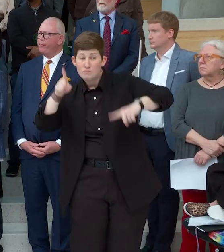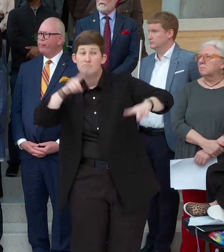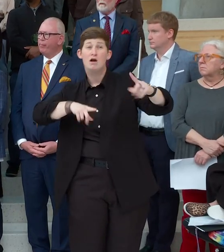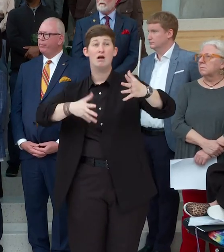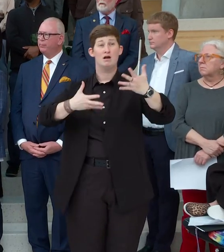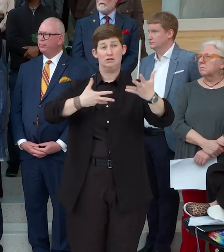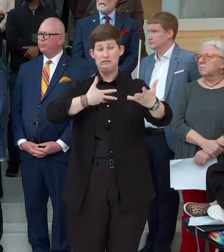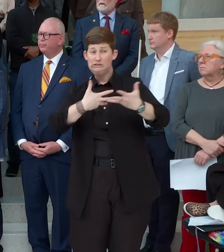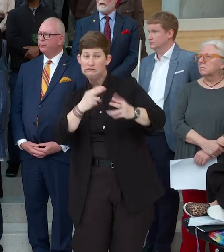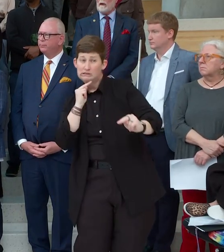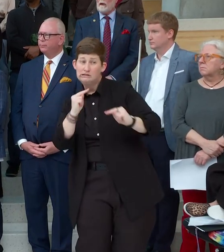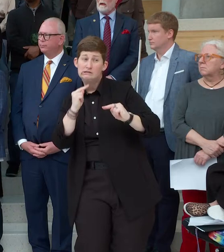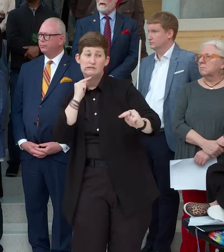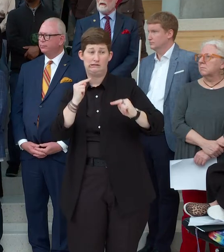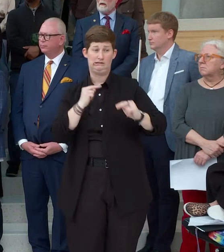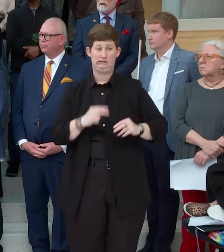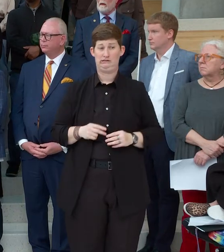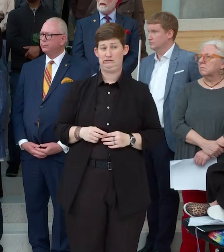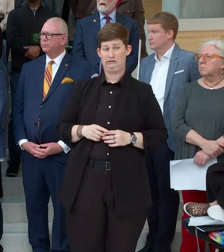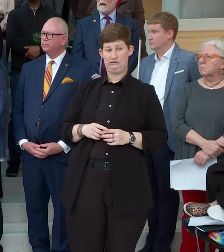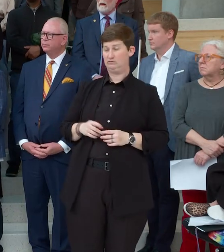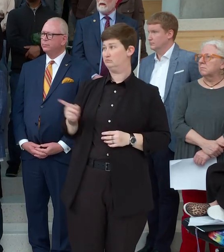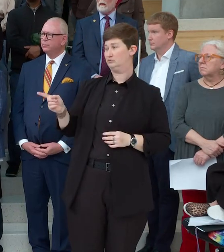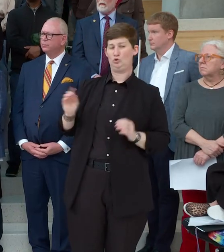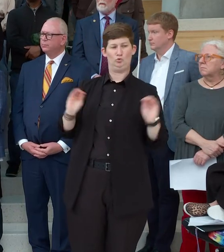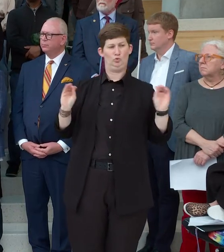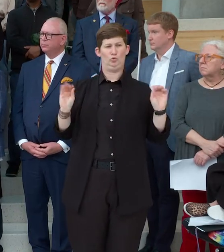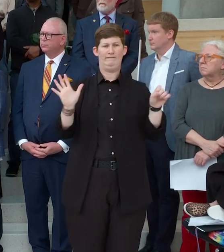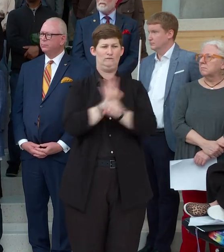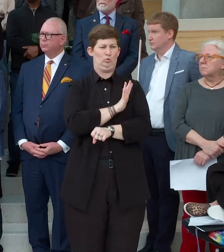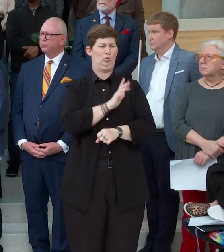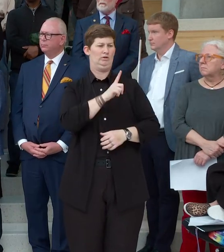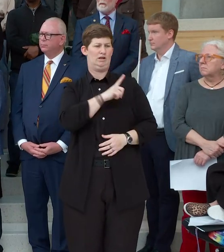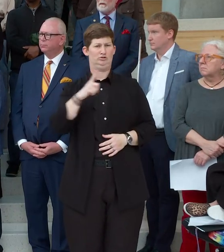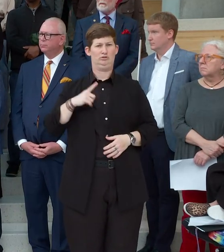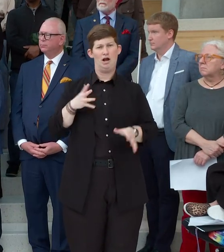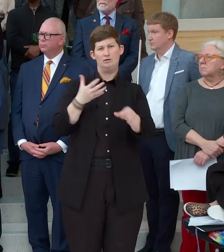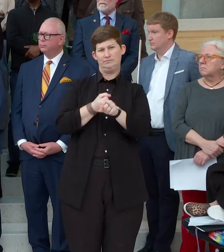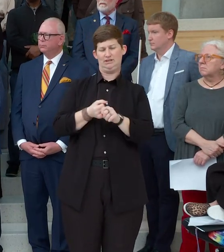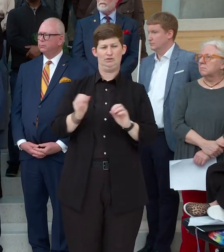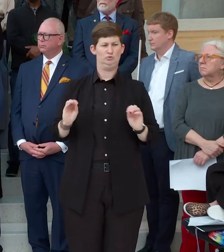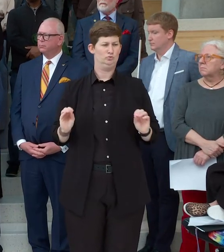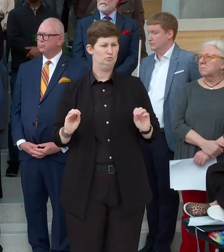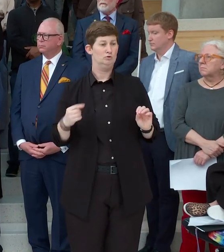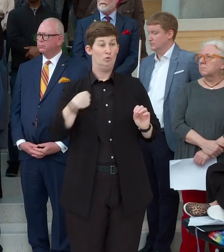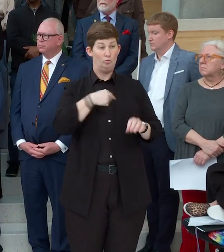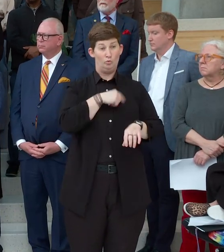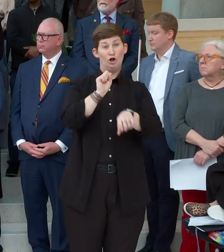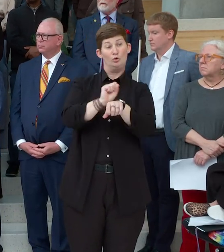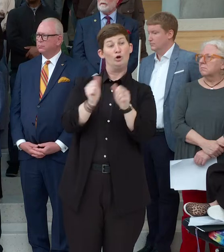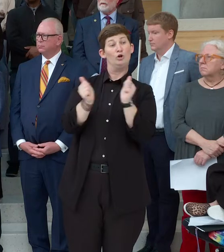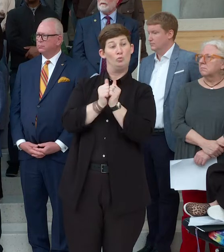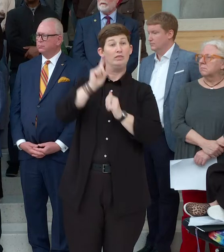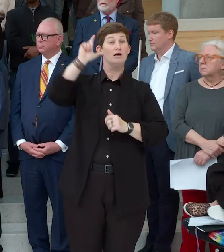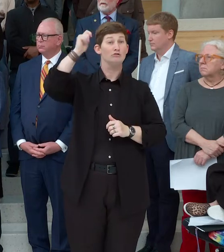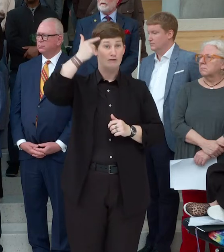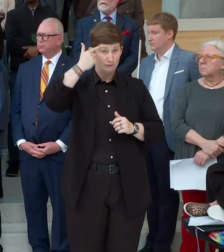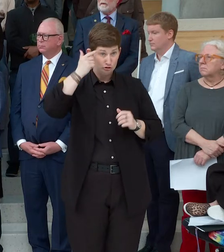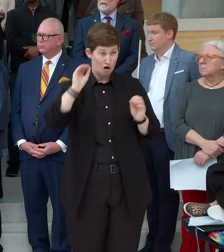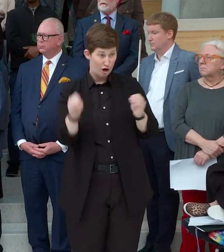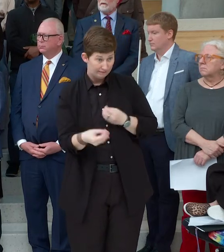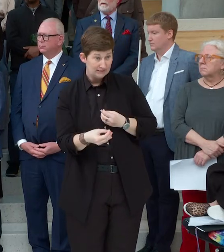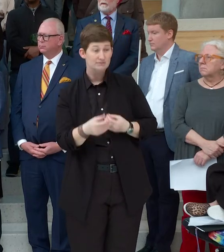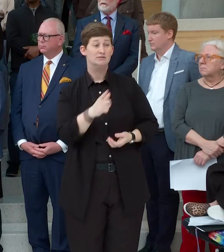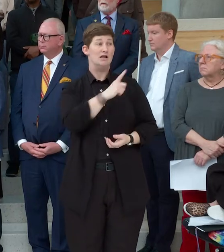I don't have a full update from the state legislature. We are working with both the legislature, with the governor's office, and with